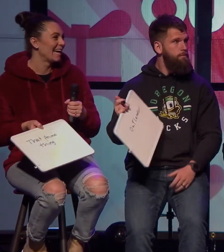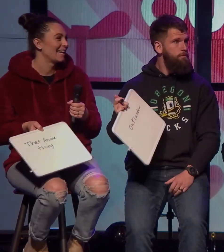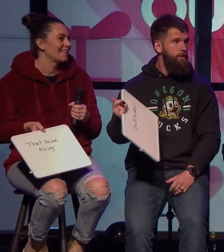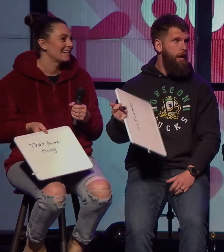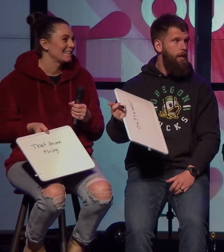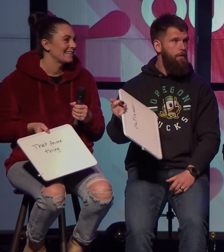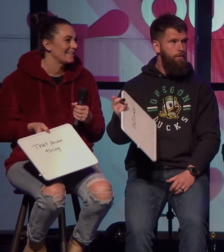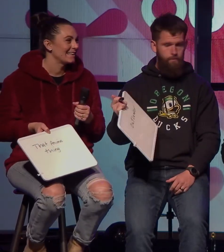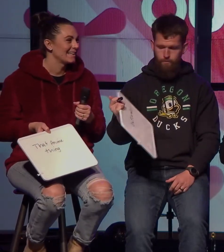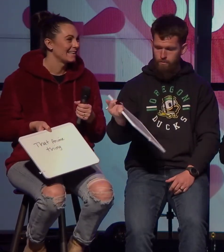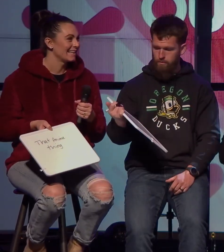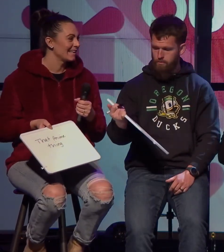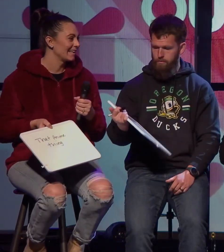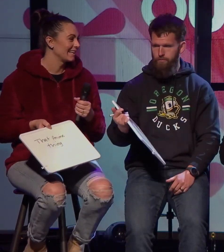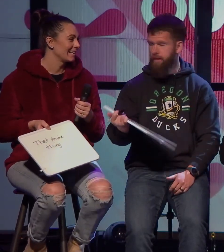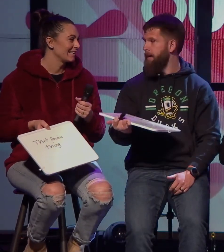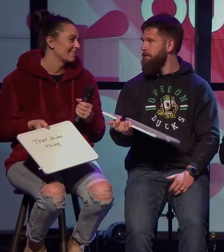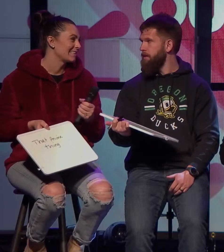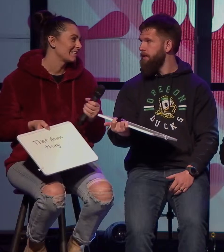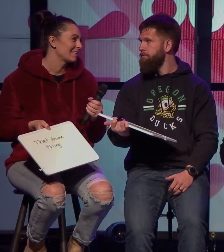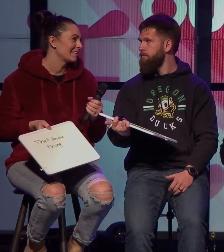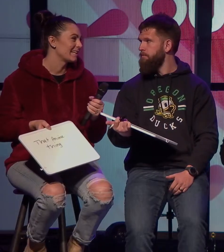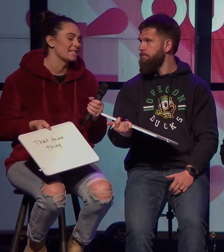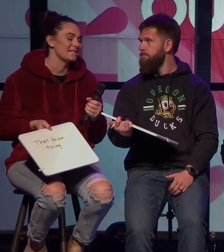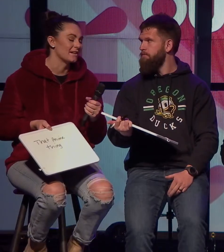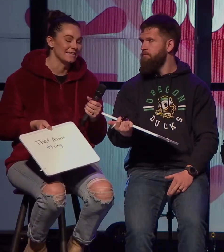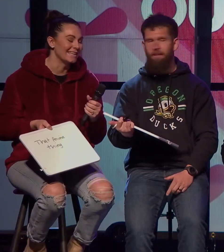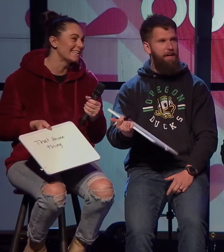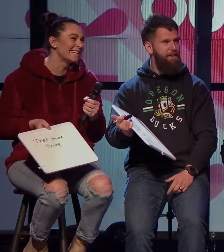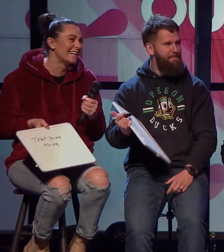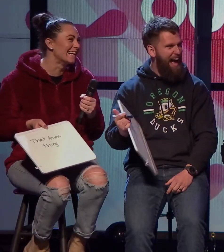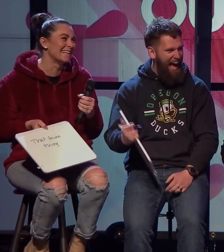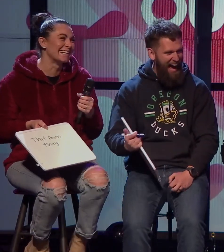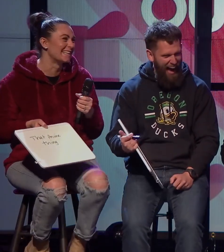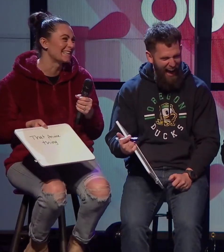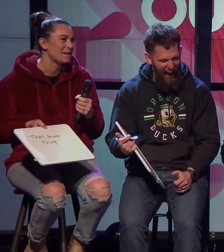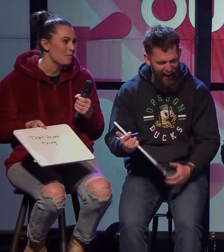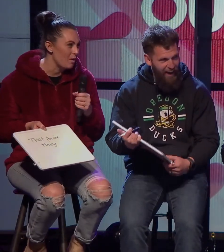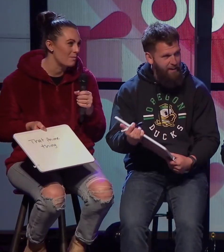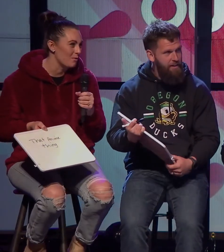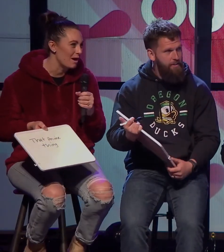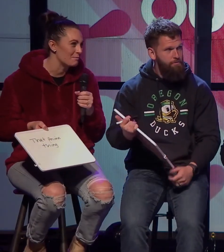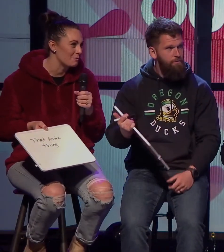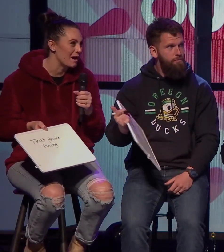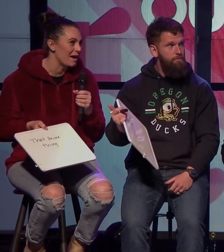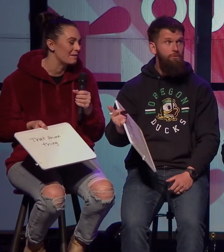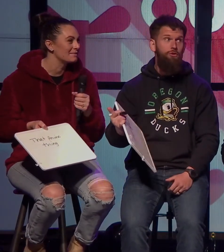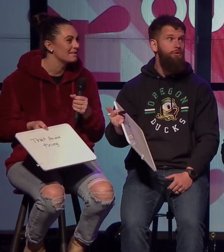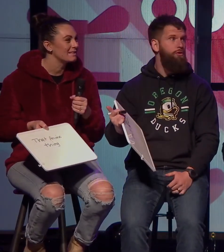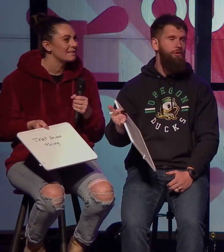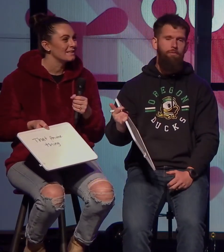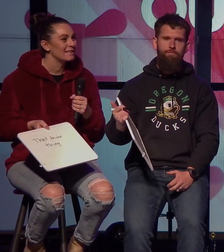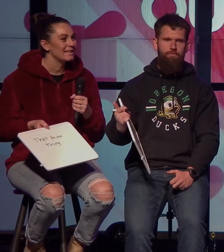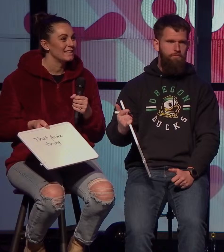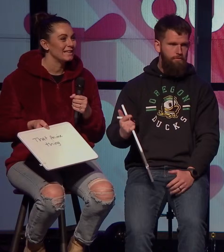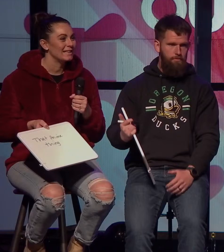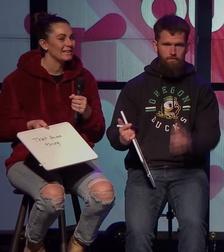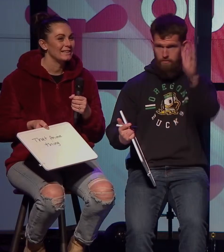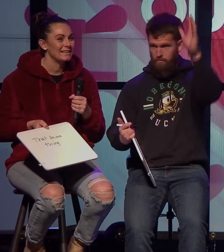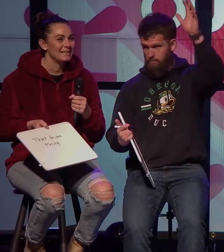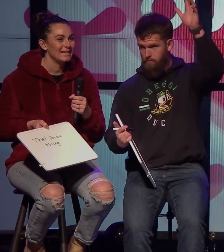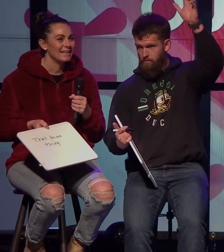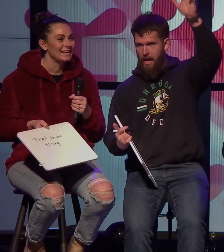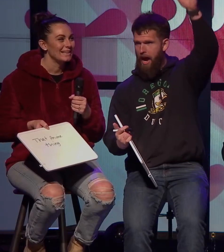you could lie to me and say no? That is it. Is Outlander? That is not it. That's not it. What is Outlander? Wah, Who knows